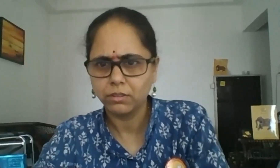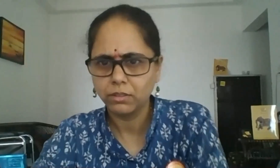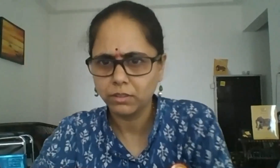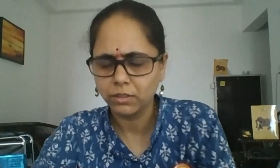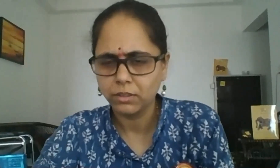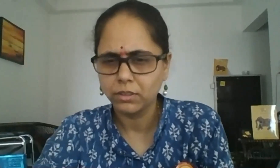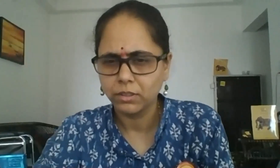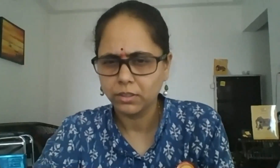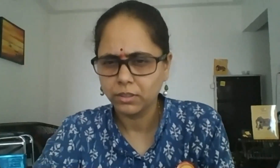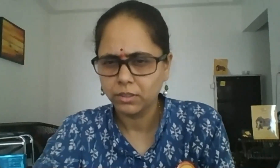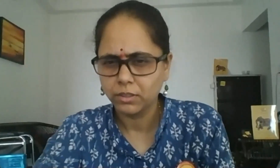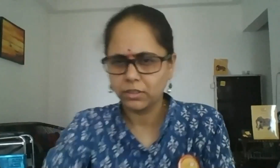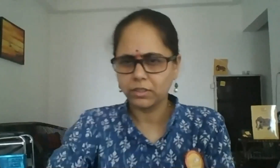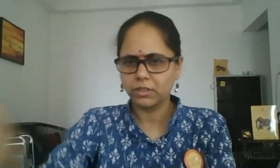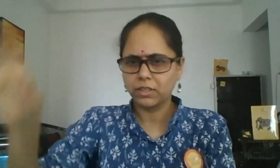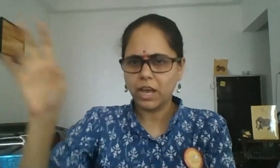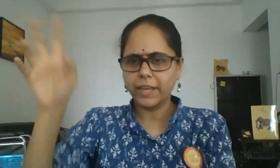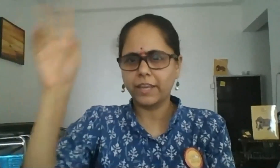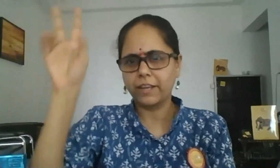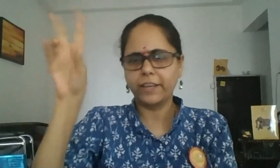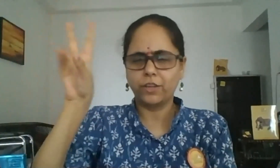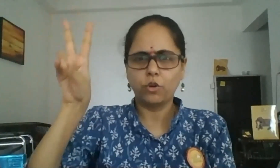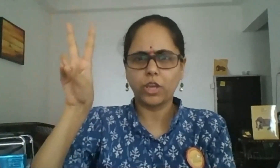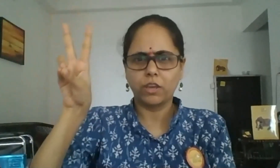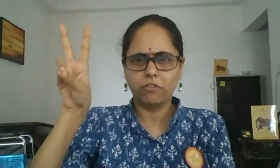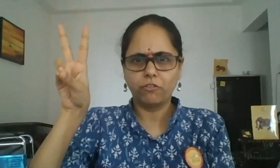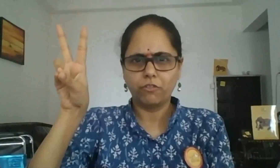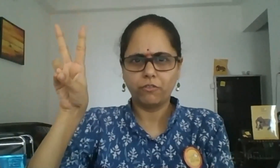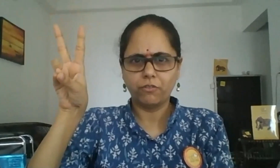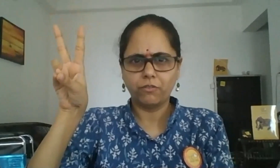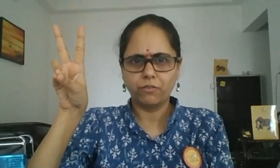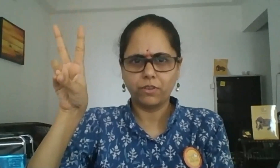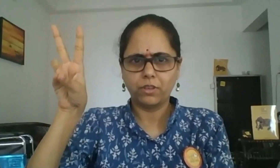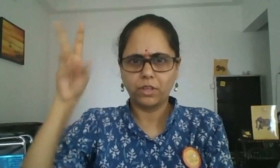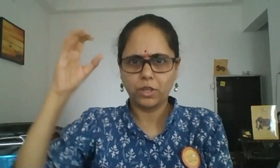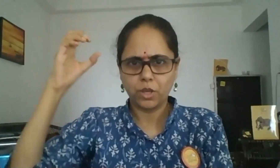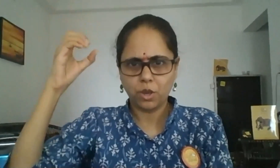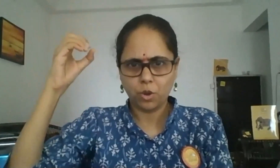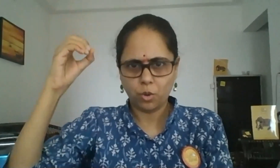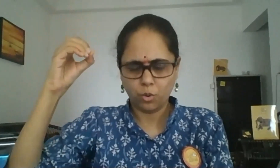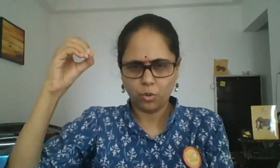Again. Okay.